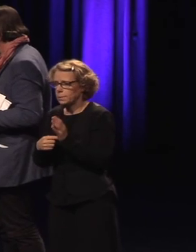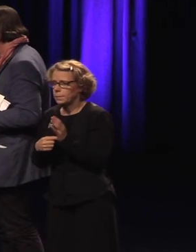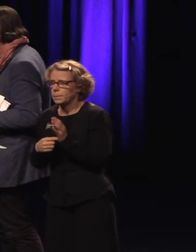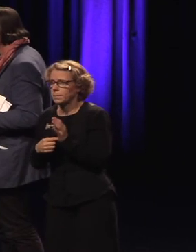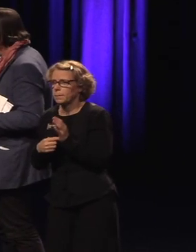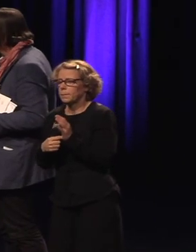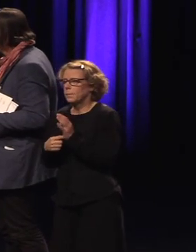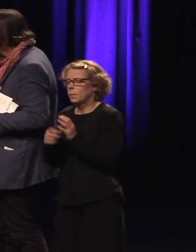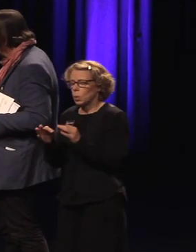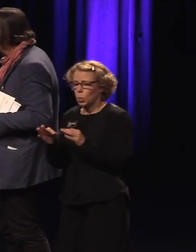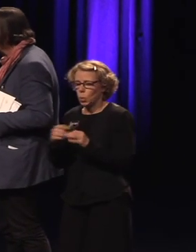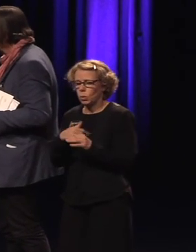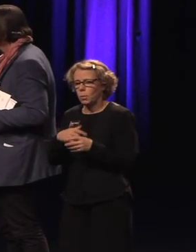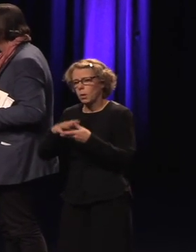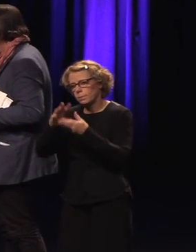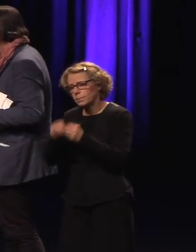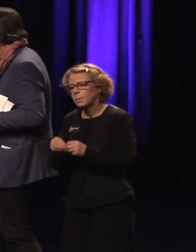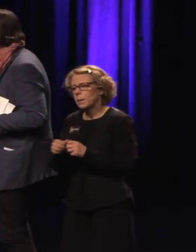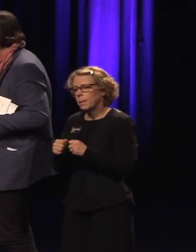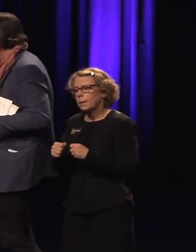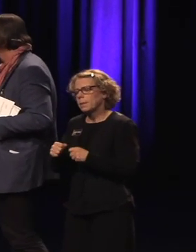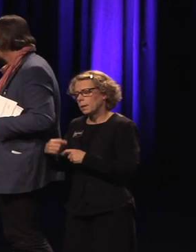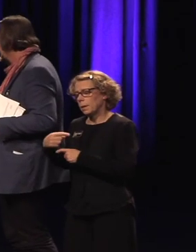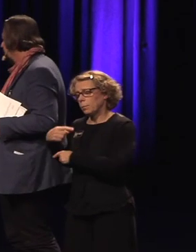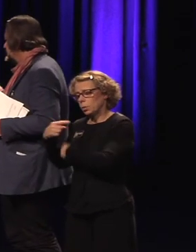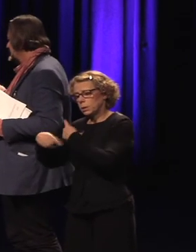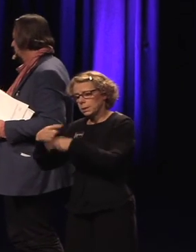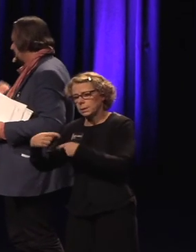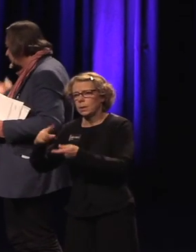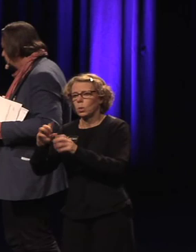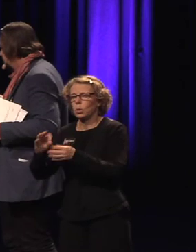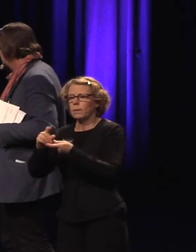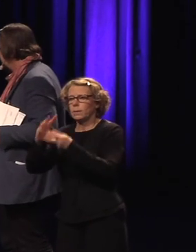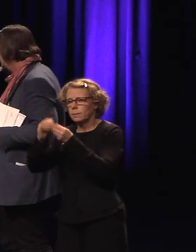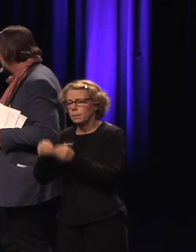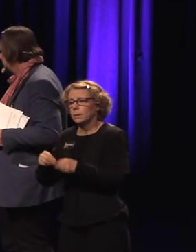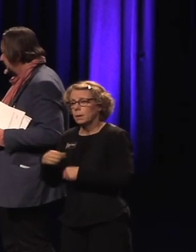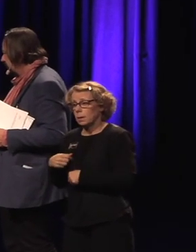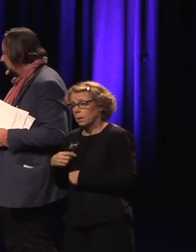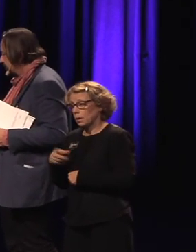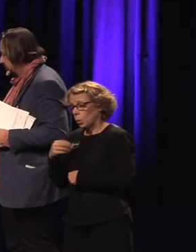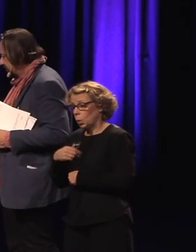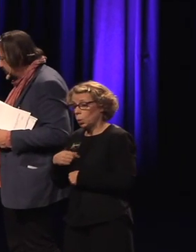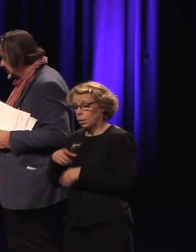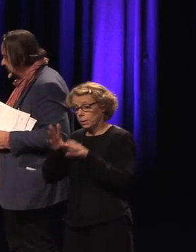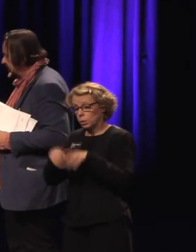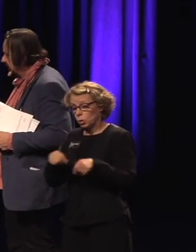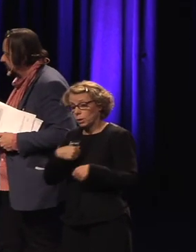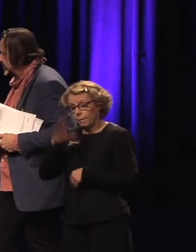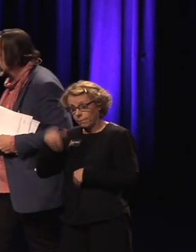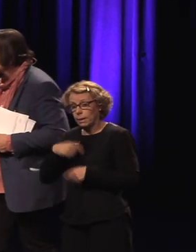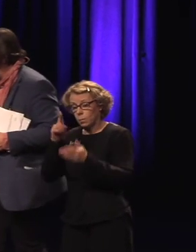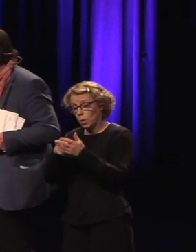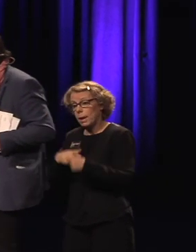way they were constructed, but the process that led up to the Sustainable Development Goals. Are you, as we see them now, the outcome? Are you